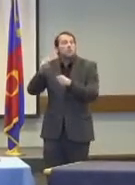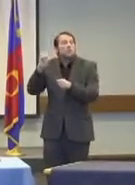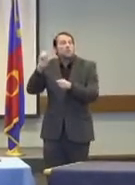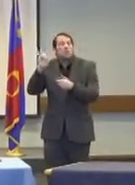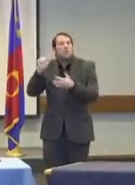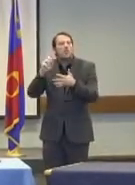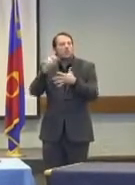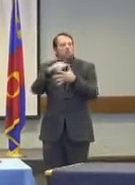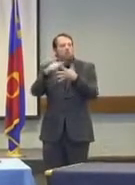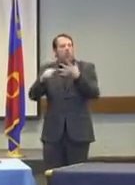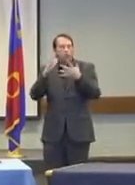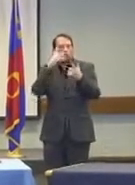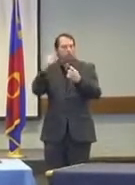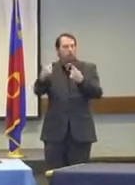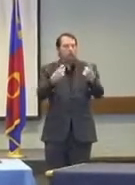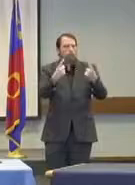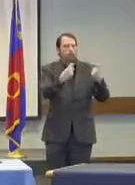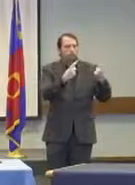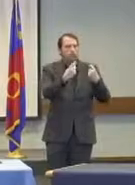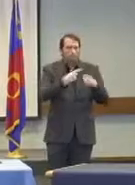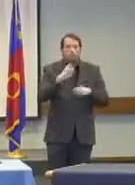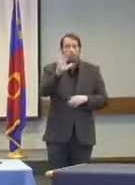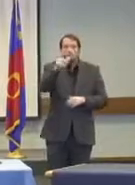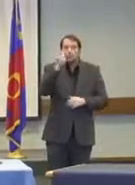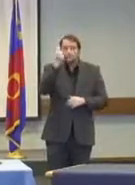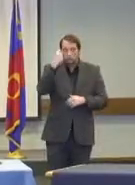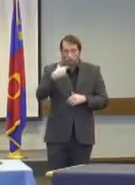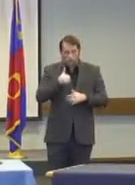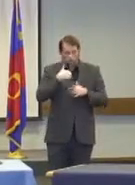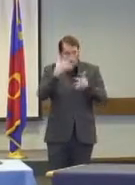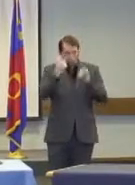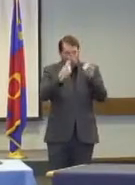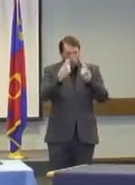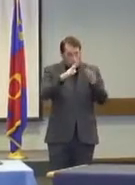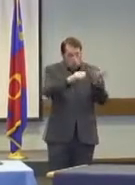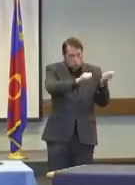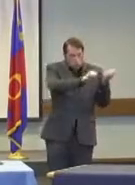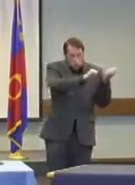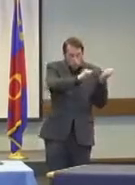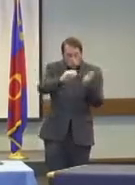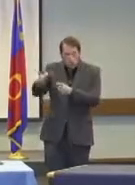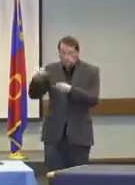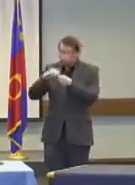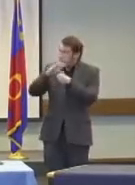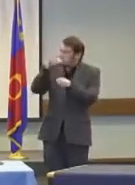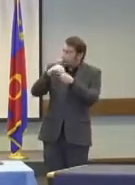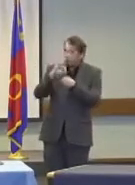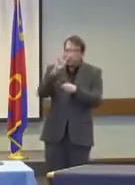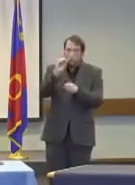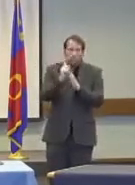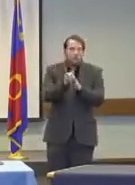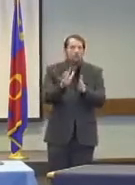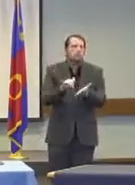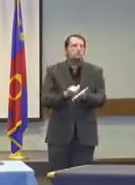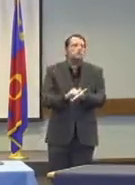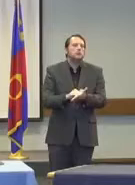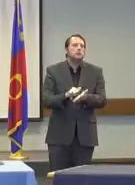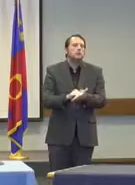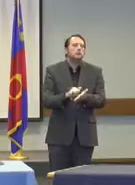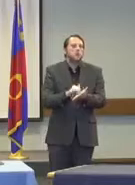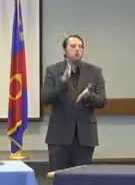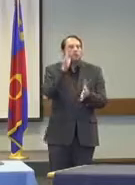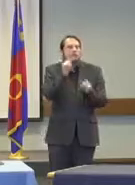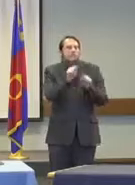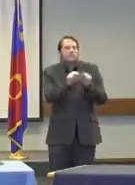way that we can answer every question in just 90 minutes. The idea for today is for us to address the most frequently asked questions that we have